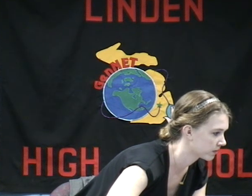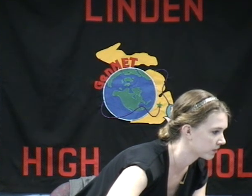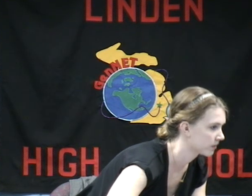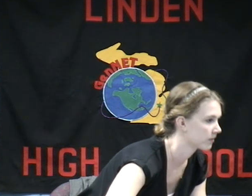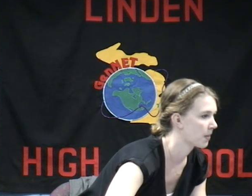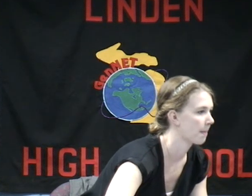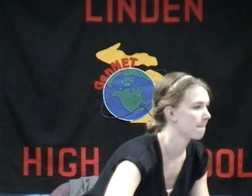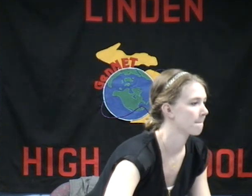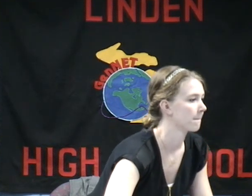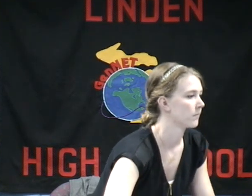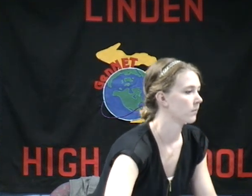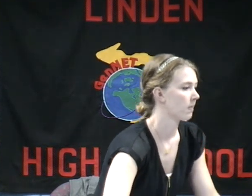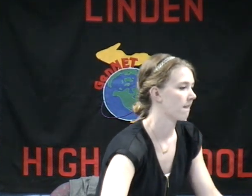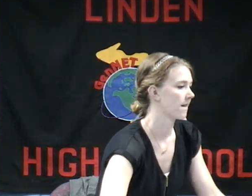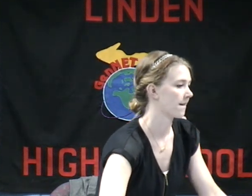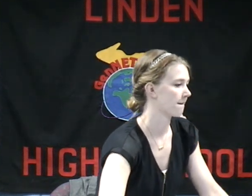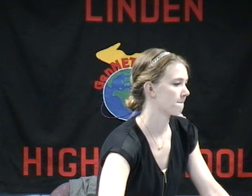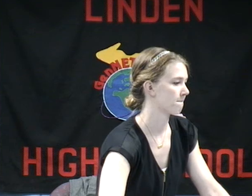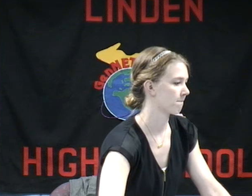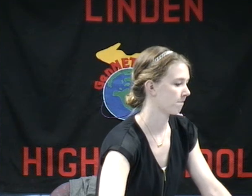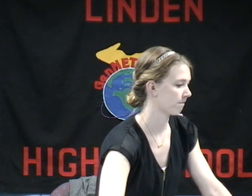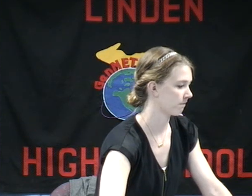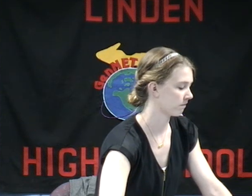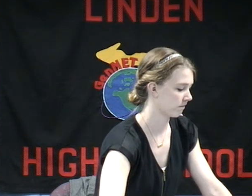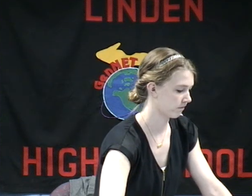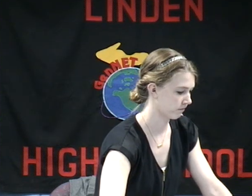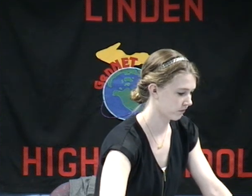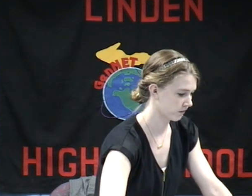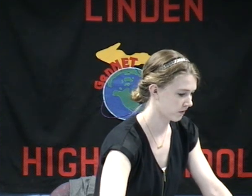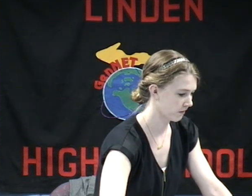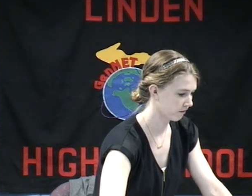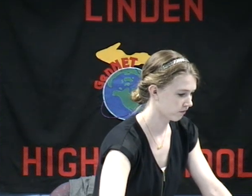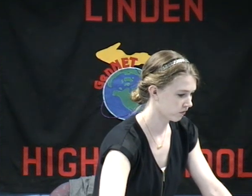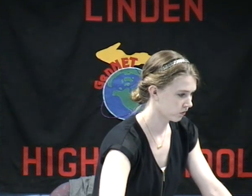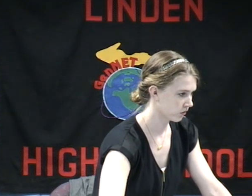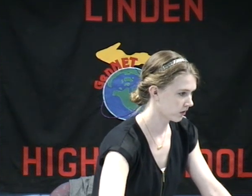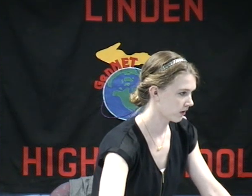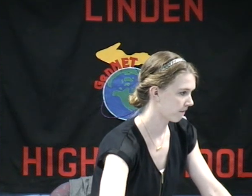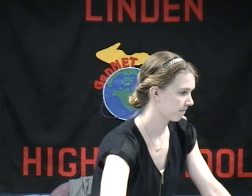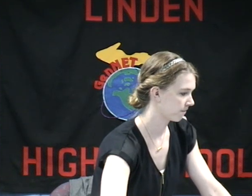screamo music. I was like doing that throughout the entire practice, and like